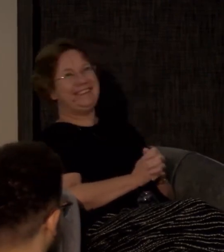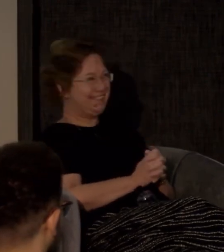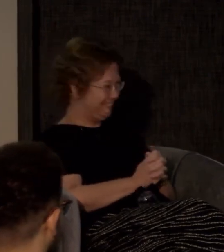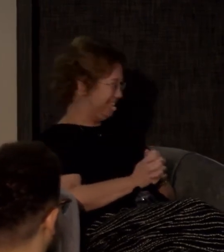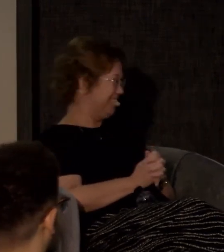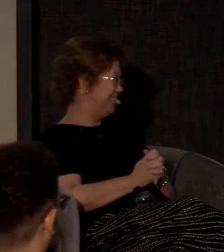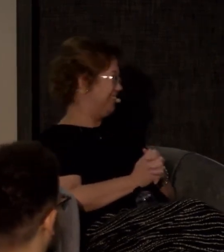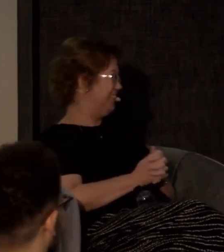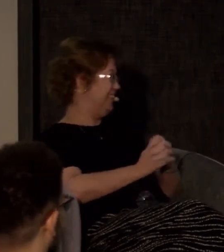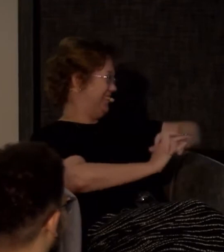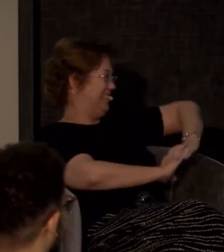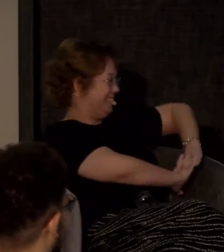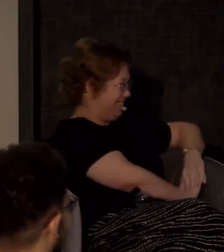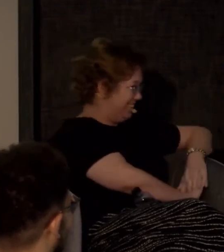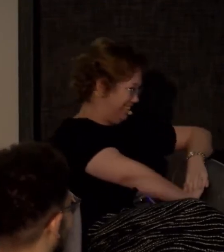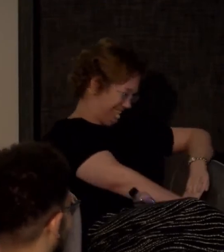Huh? Sorry, too soon?